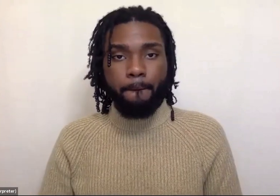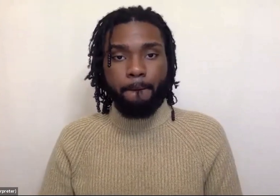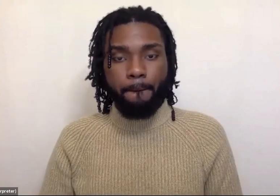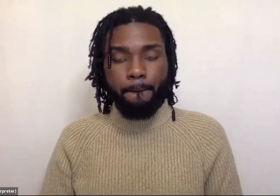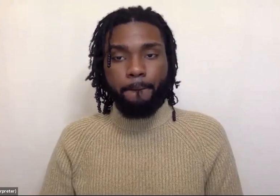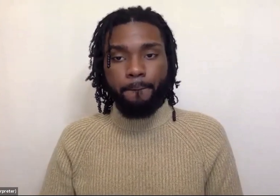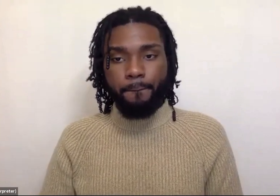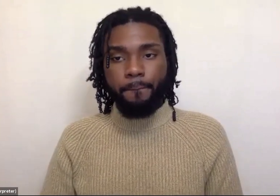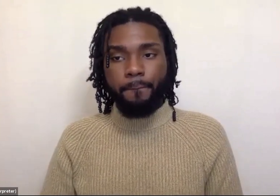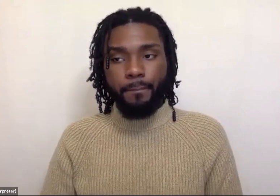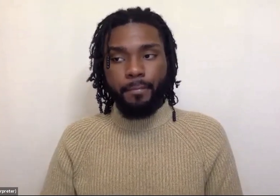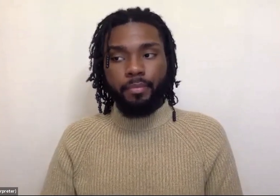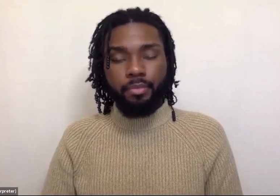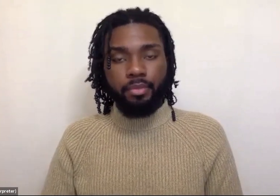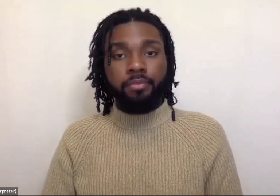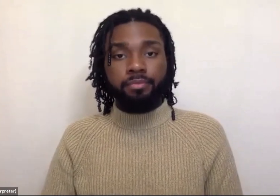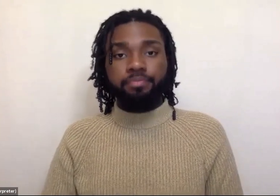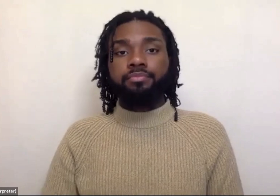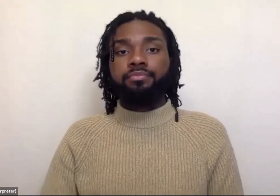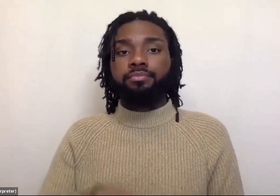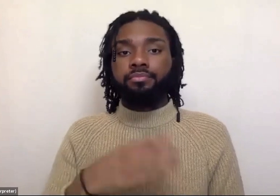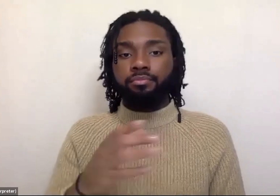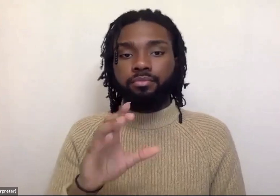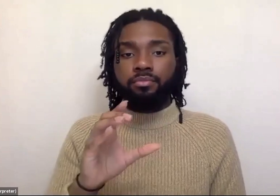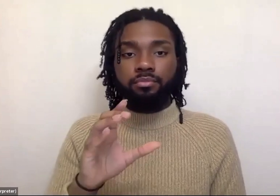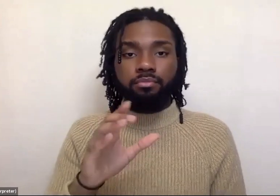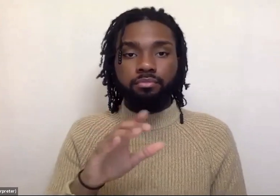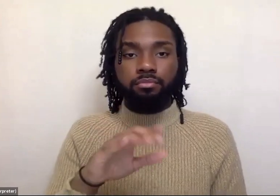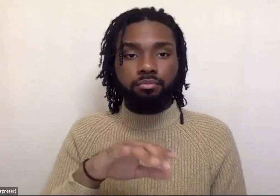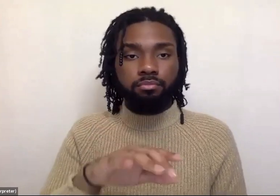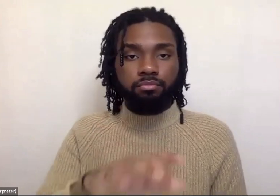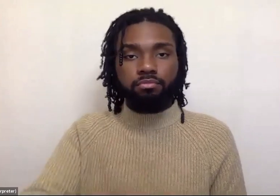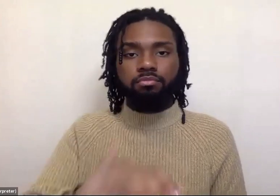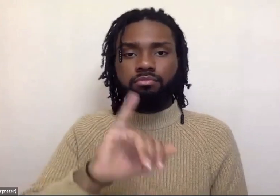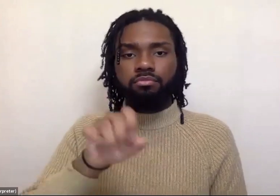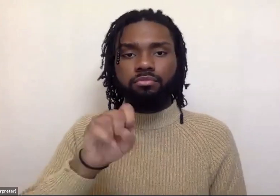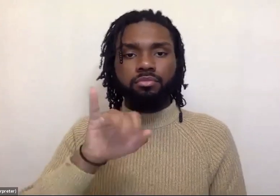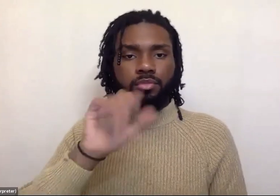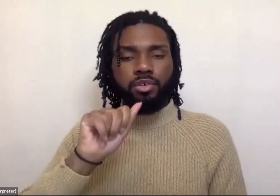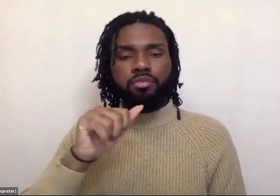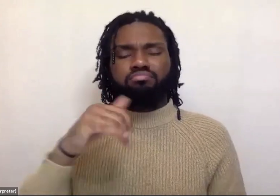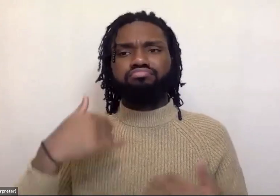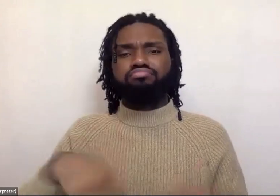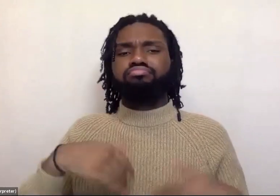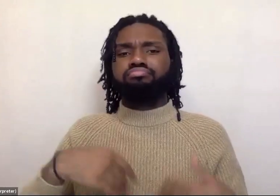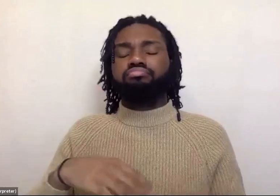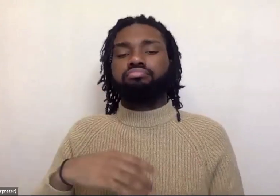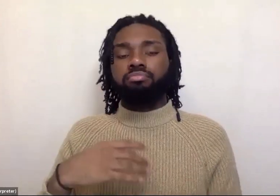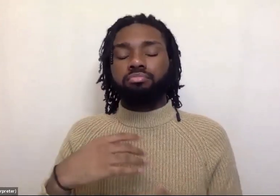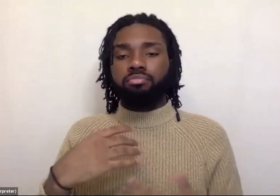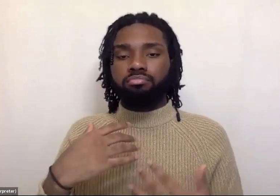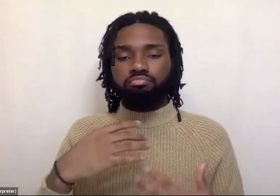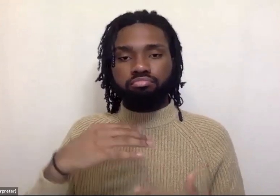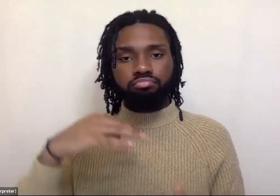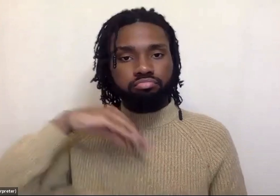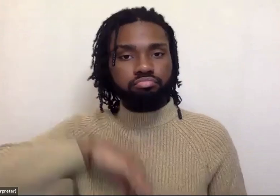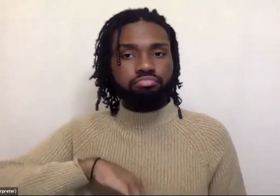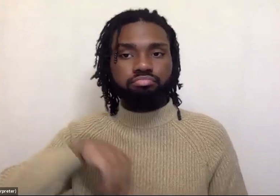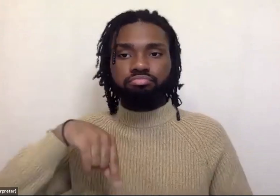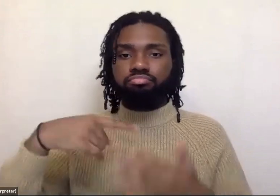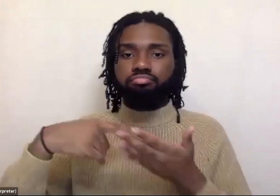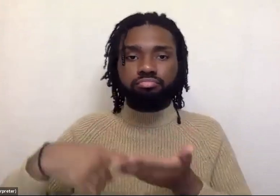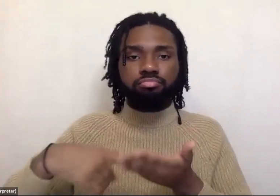Wow, this has been a true treat. I want to say thank you, thank you,